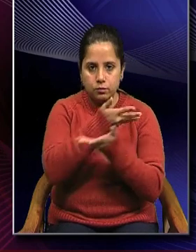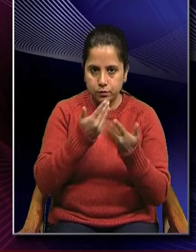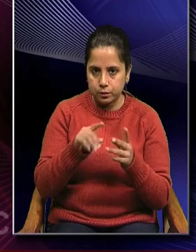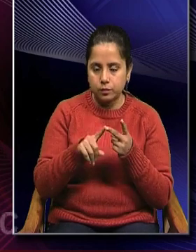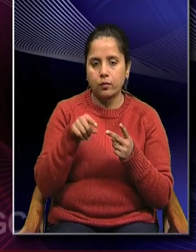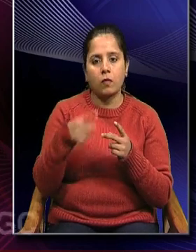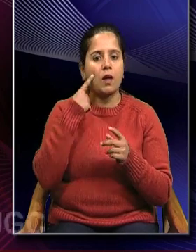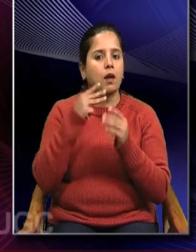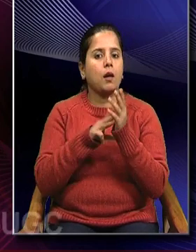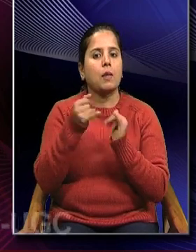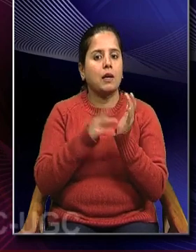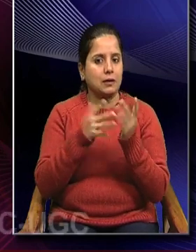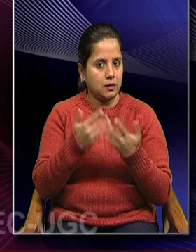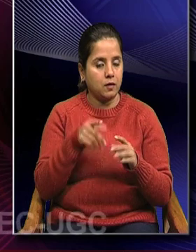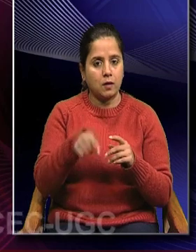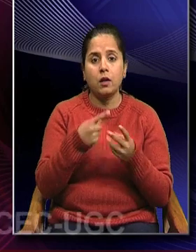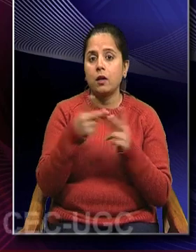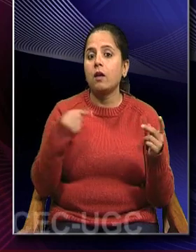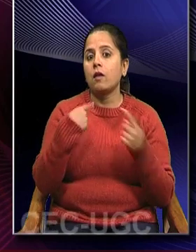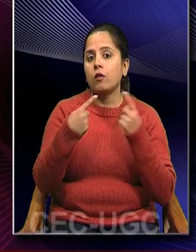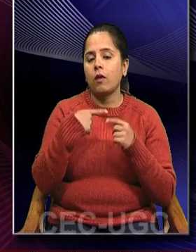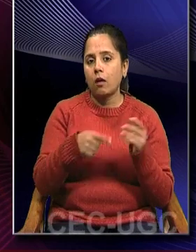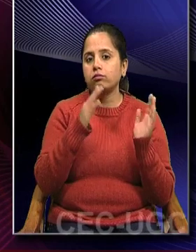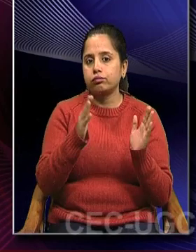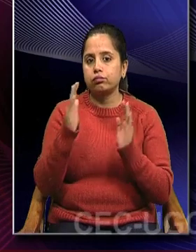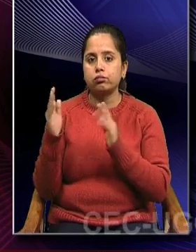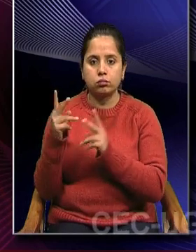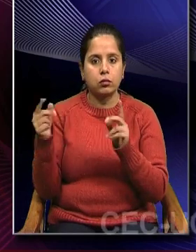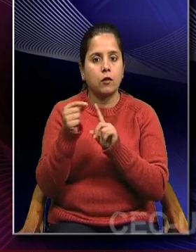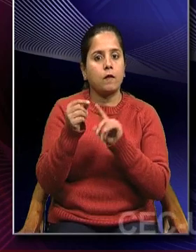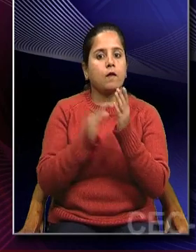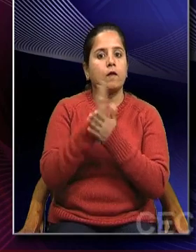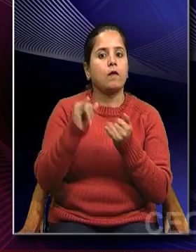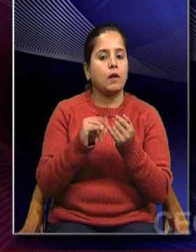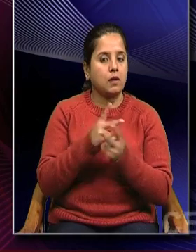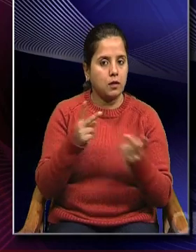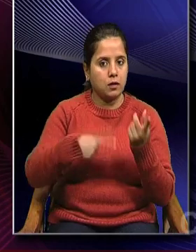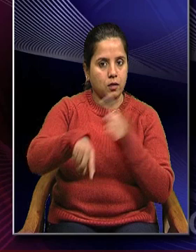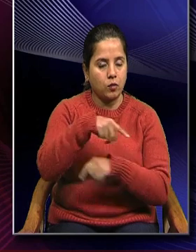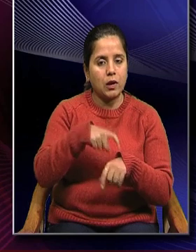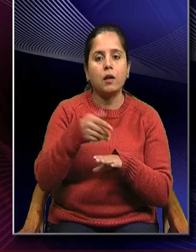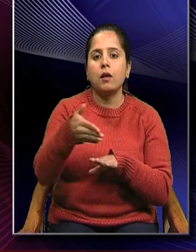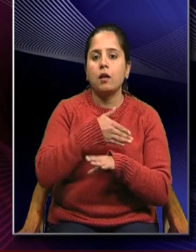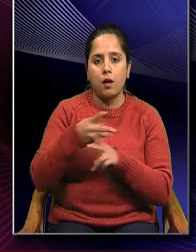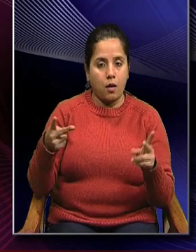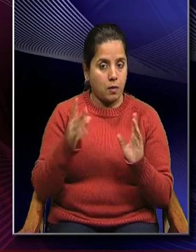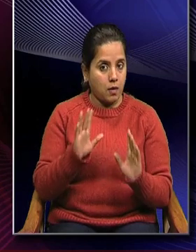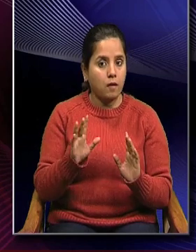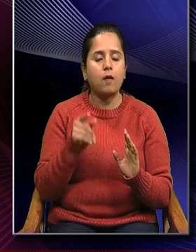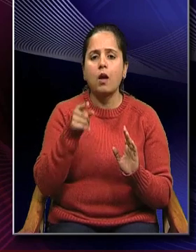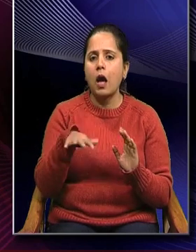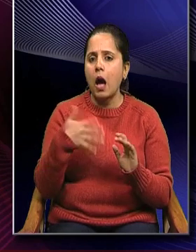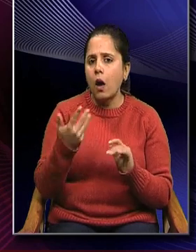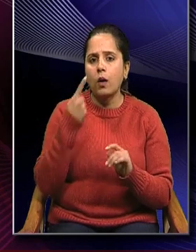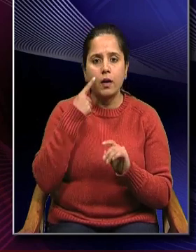to imperialism, and we also talked about the various kinds of phases which we have seen in over a period of time, that how